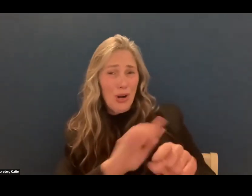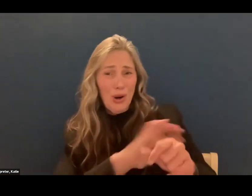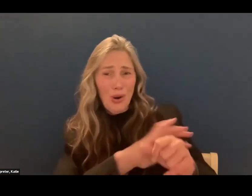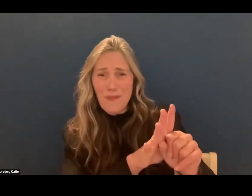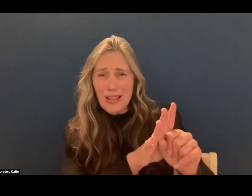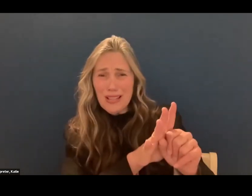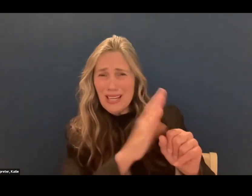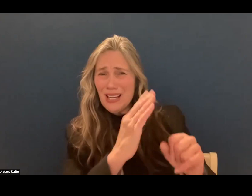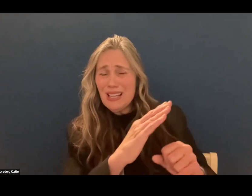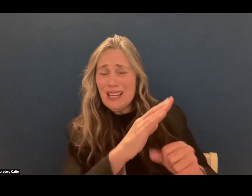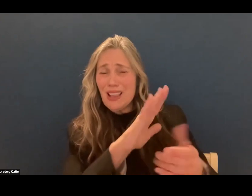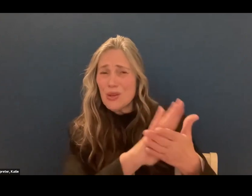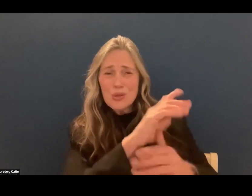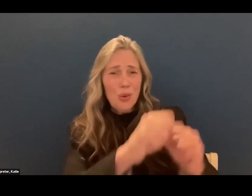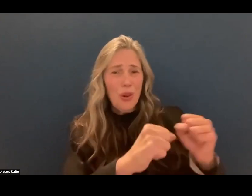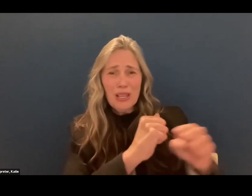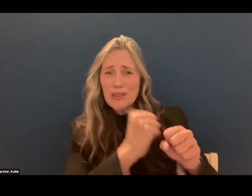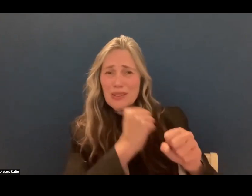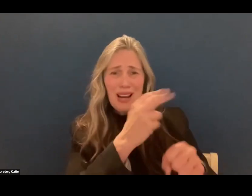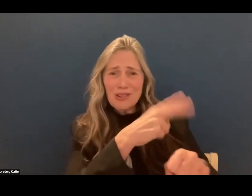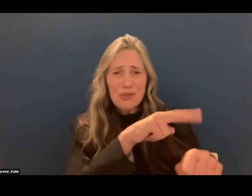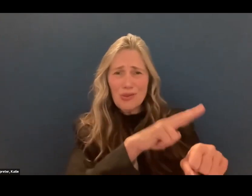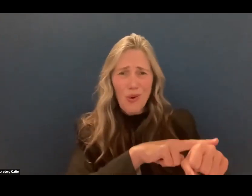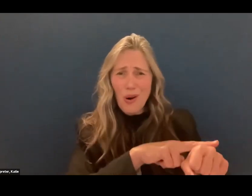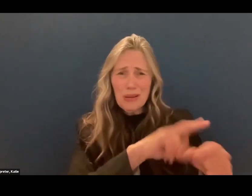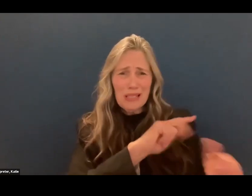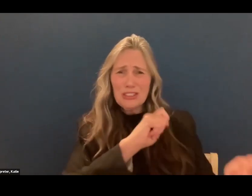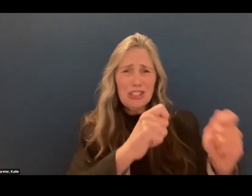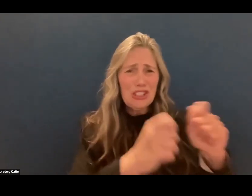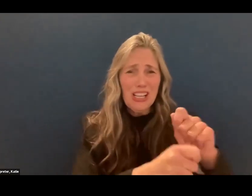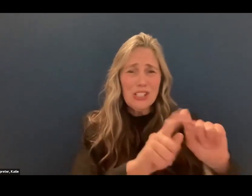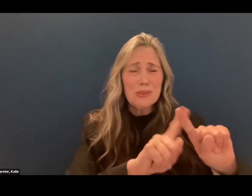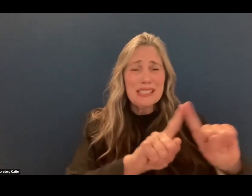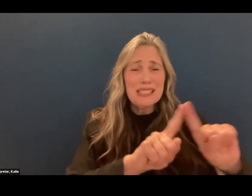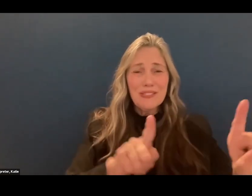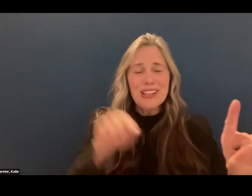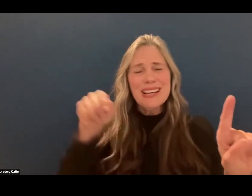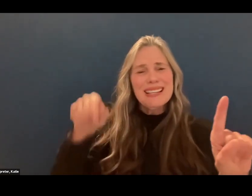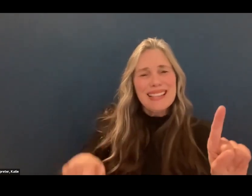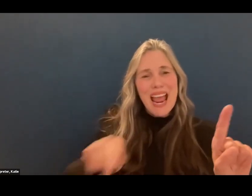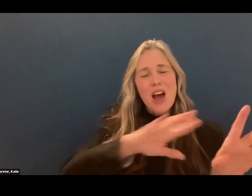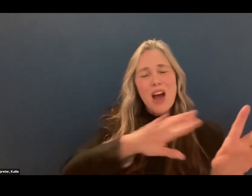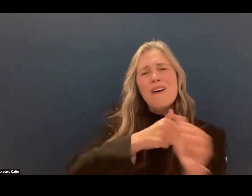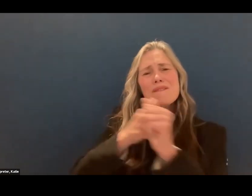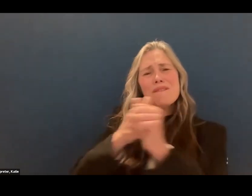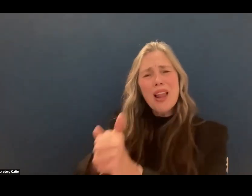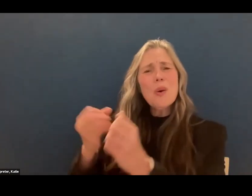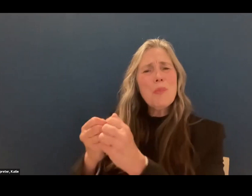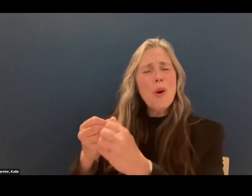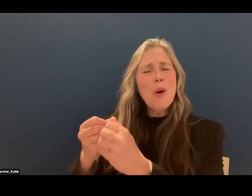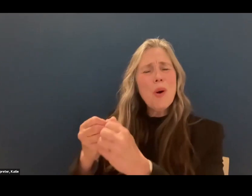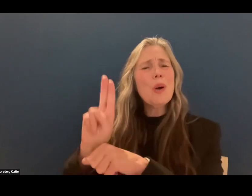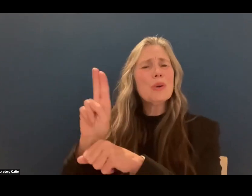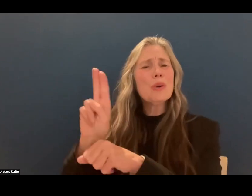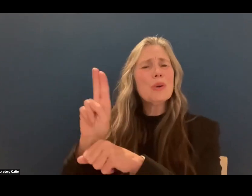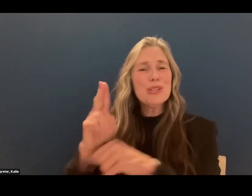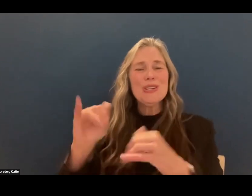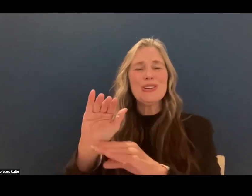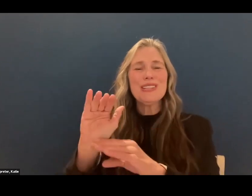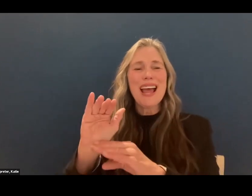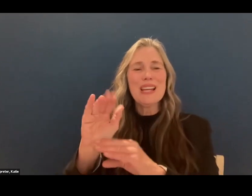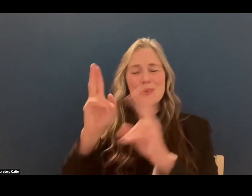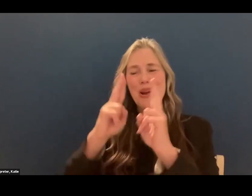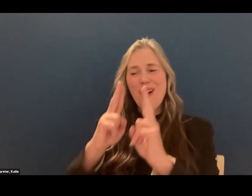meeting we got to honor nurses, and I think it's so appropriate that tonight we get to honor